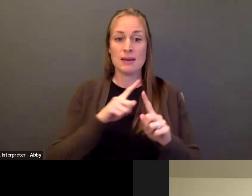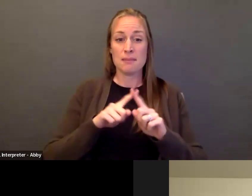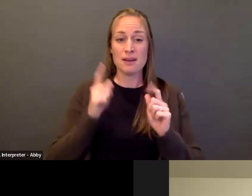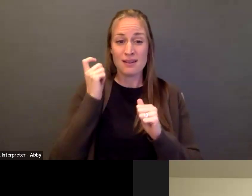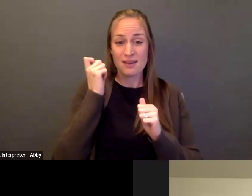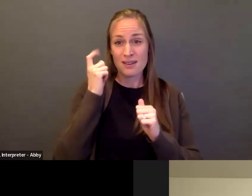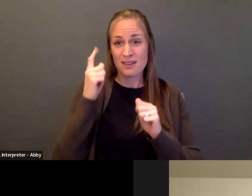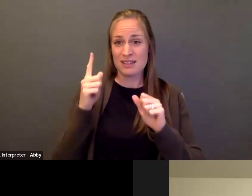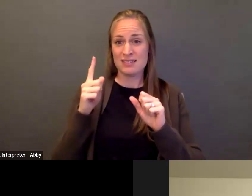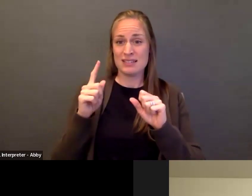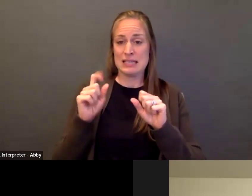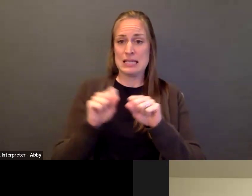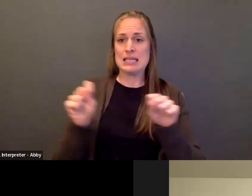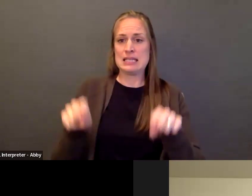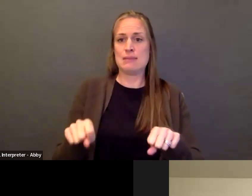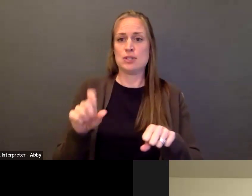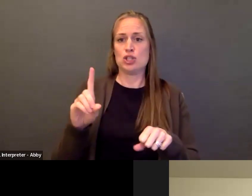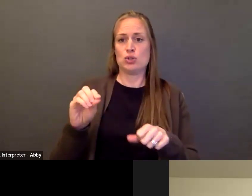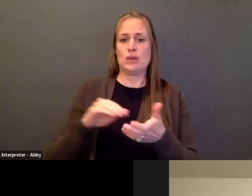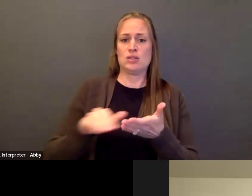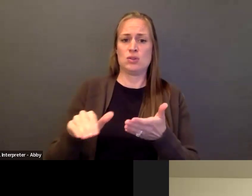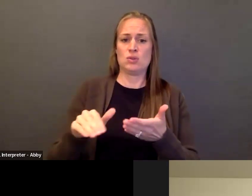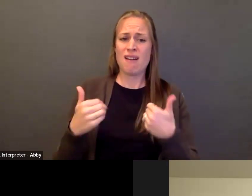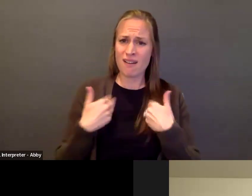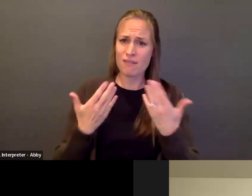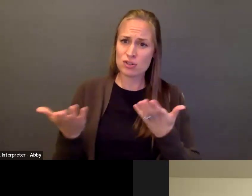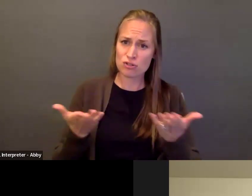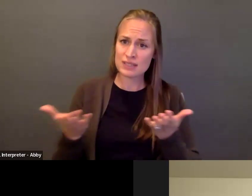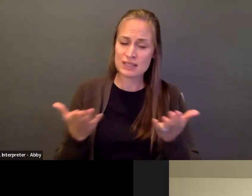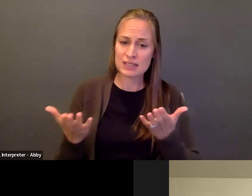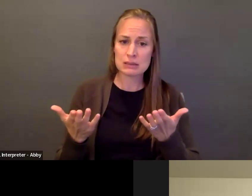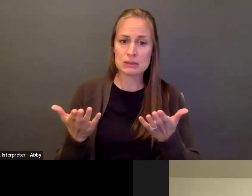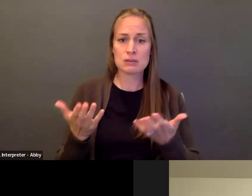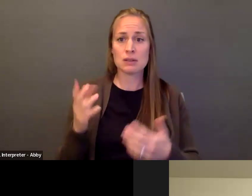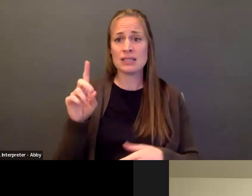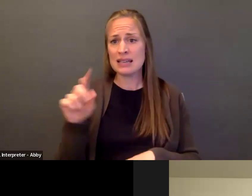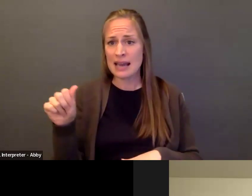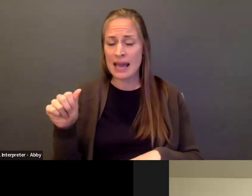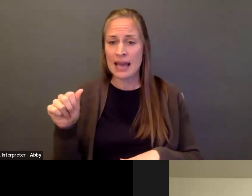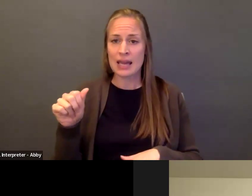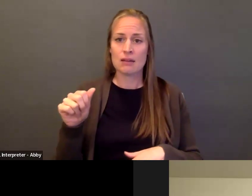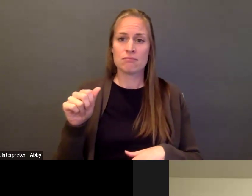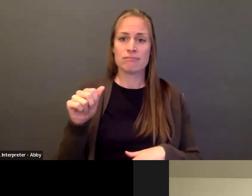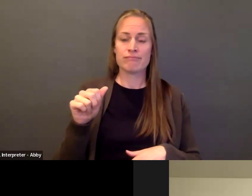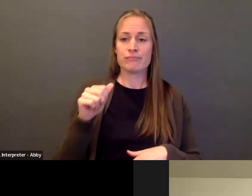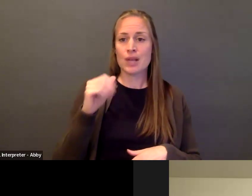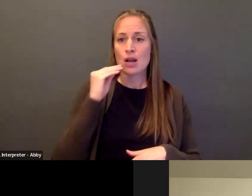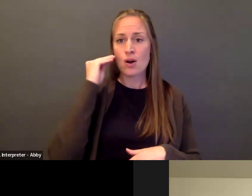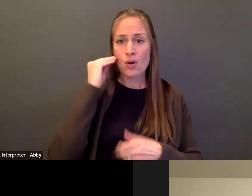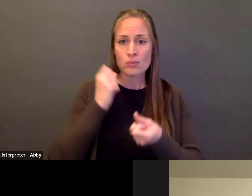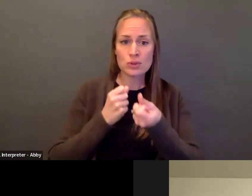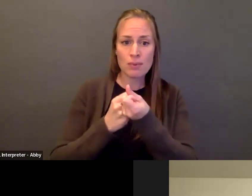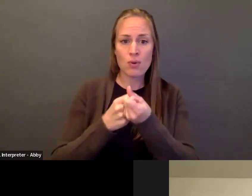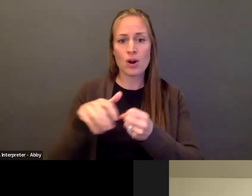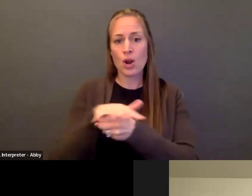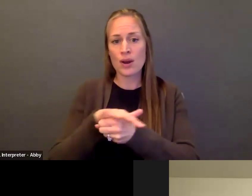DDA, caregivers through DDA, respite, specialized rehabilitation, housing, residential, location supports. But you know how